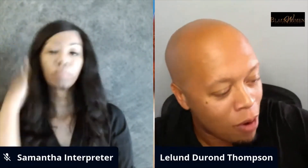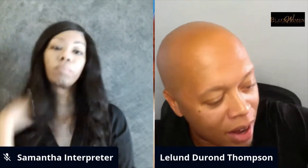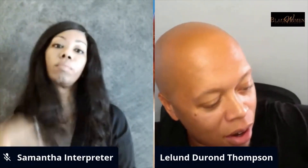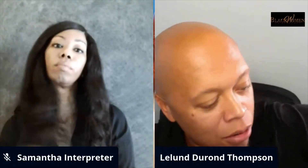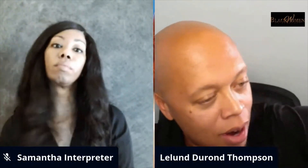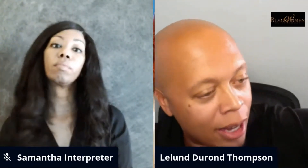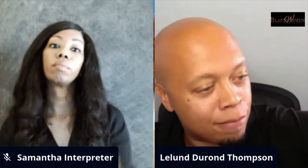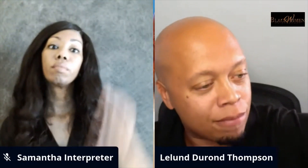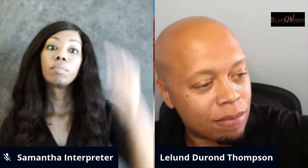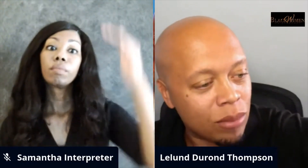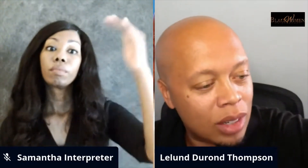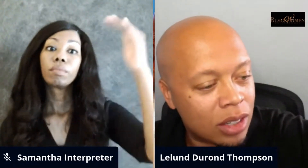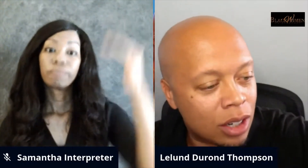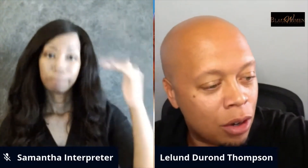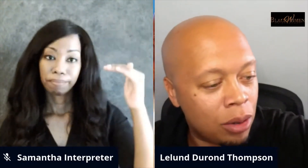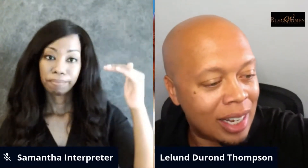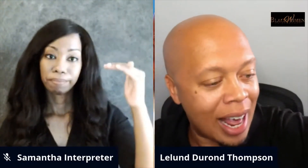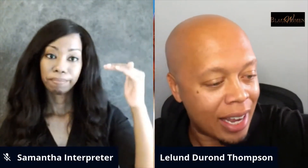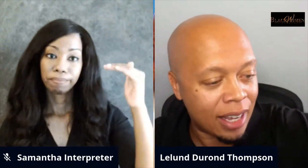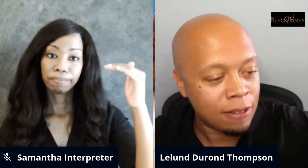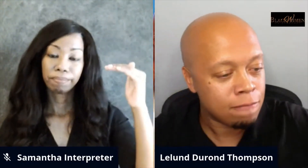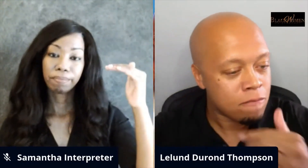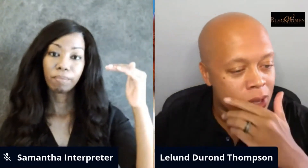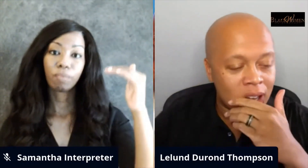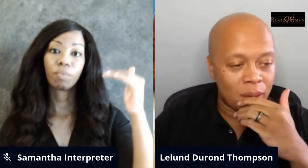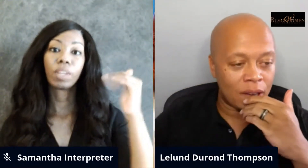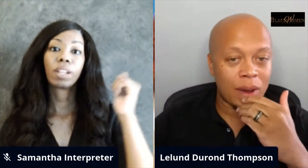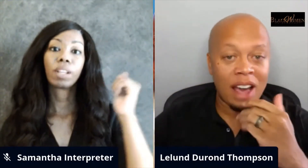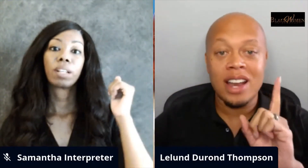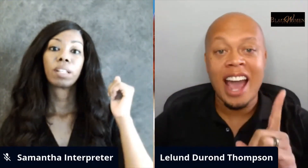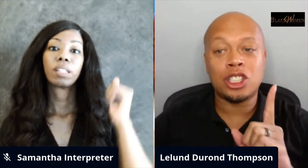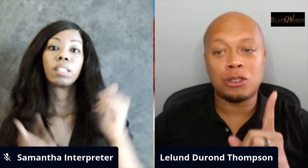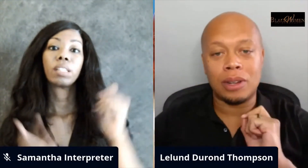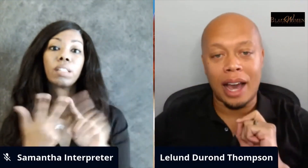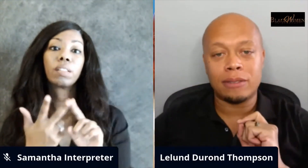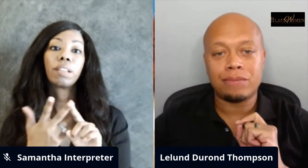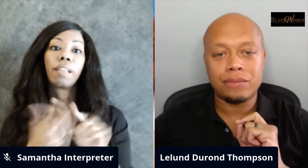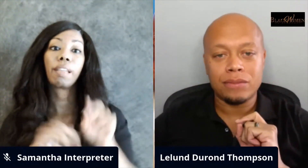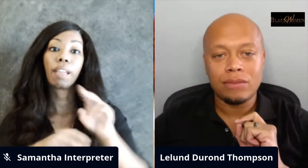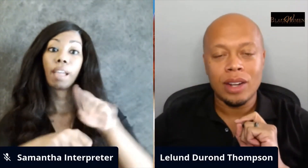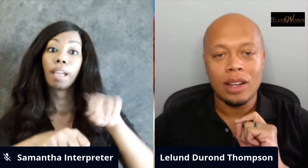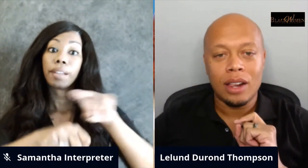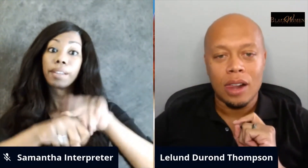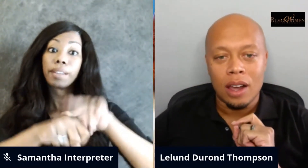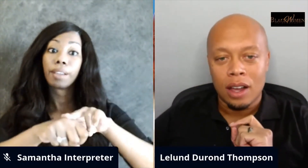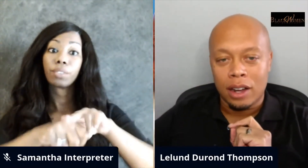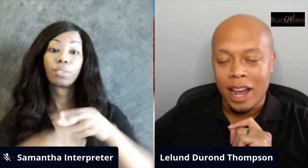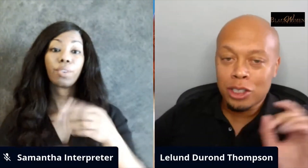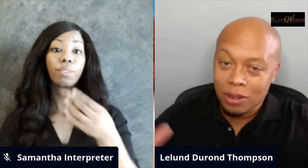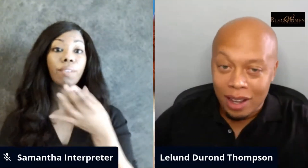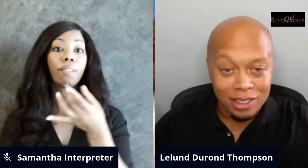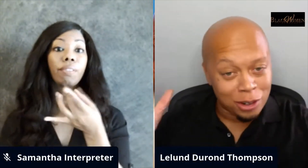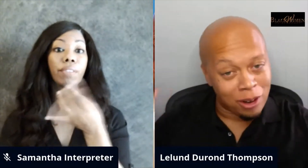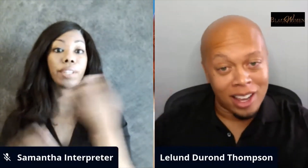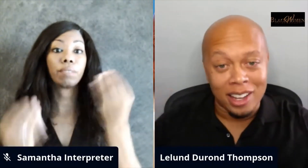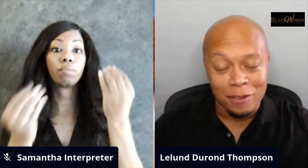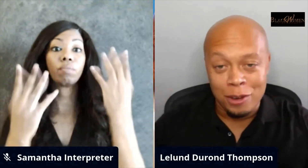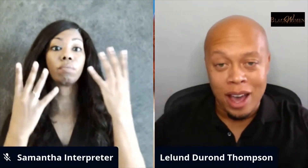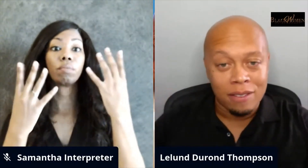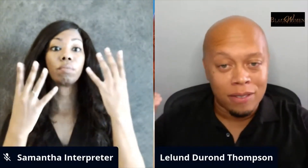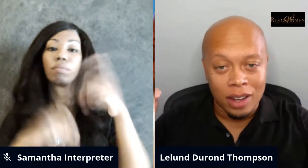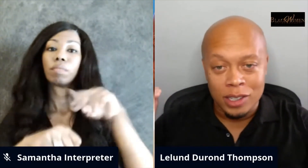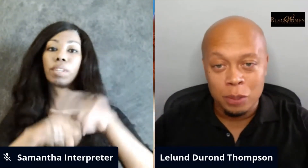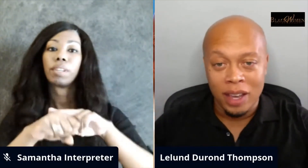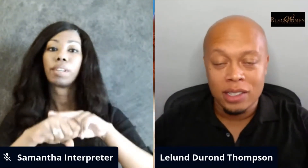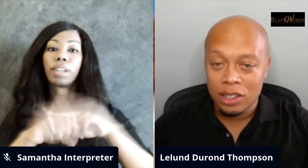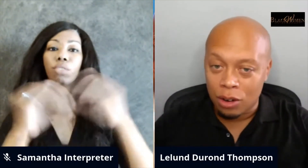All right, all right. So lighting, we also have natural light. Natural light is great if you